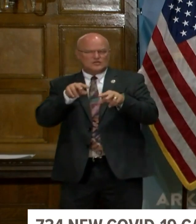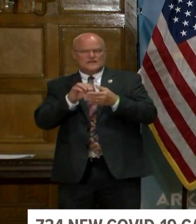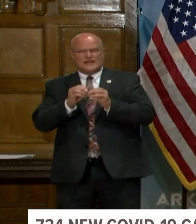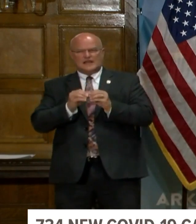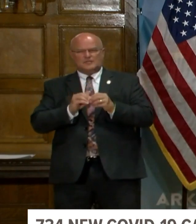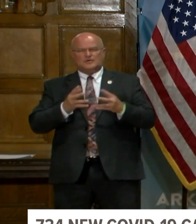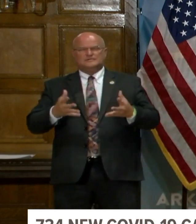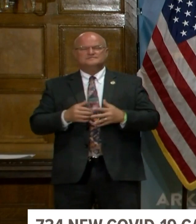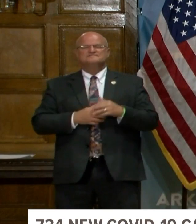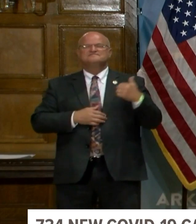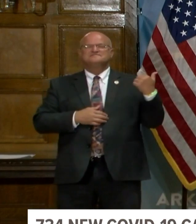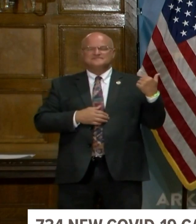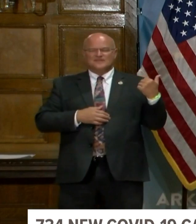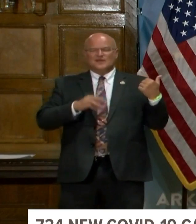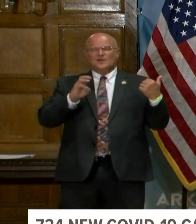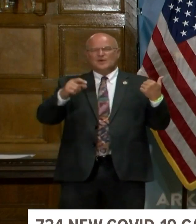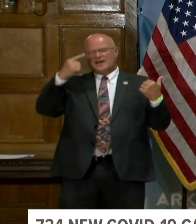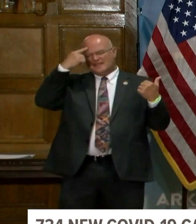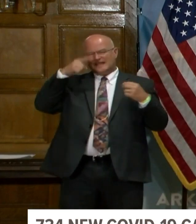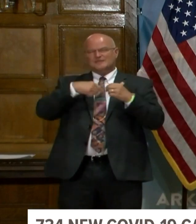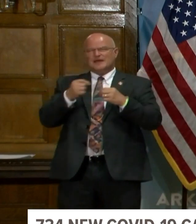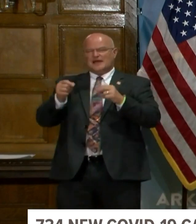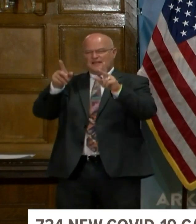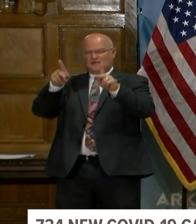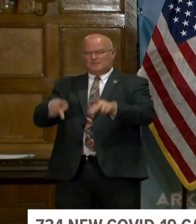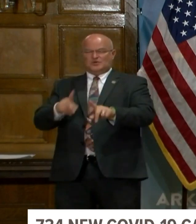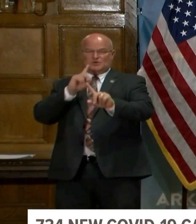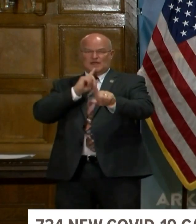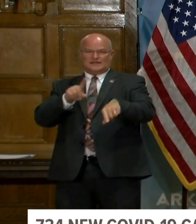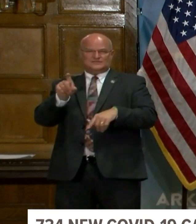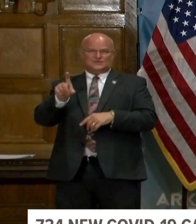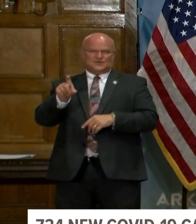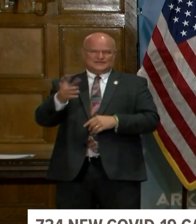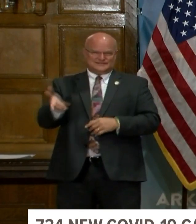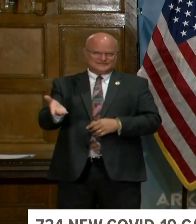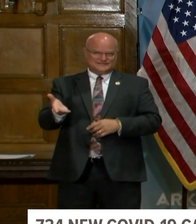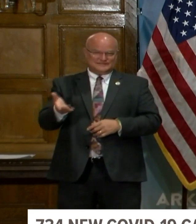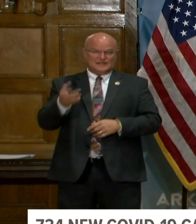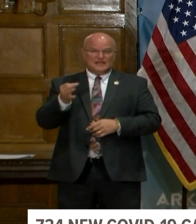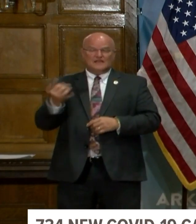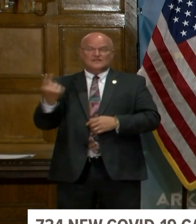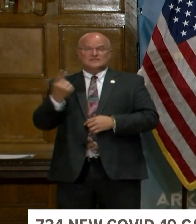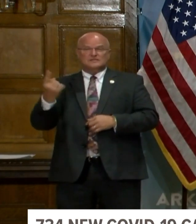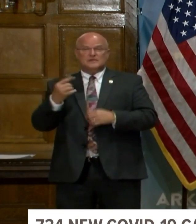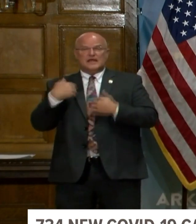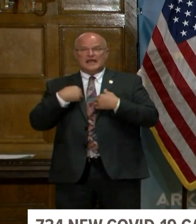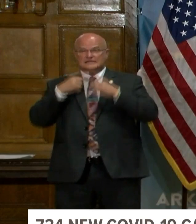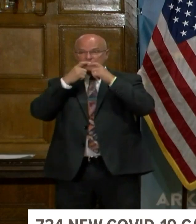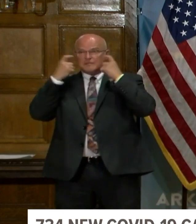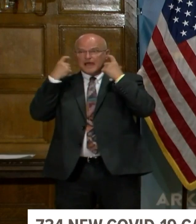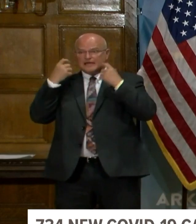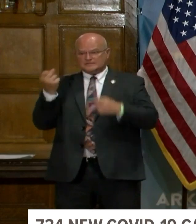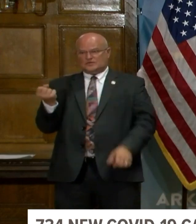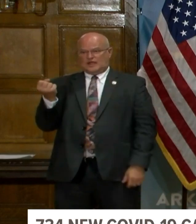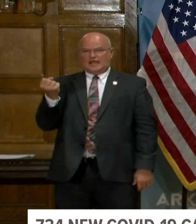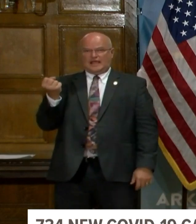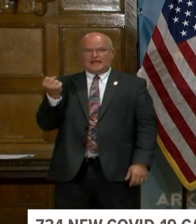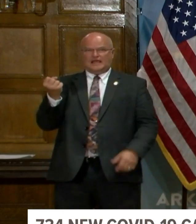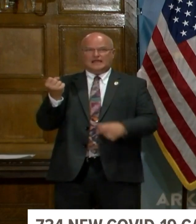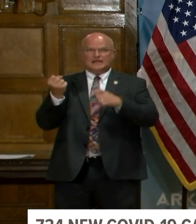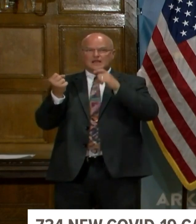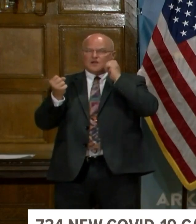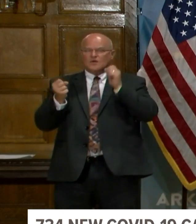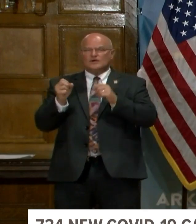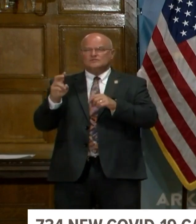number? Well, you've got to think about the person who answers that question. If you're somebody who's got a mask in your hand and you've worn it